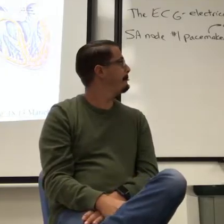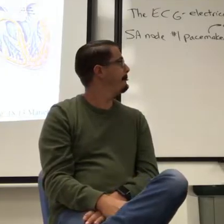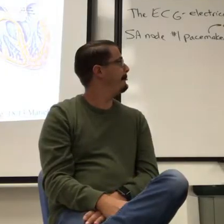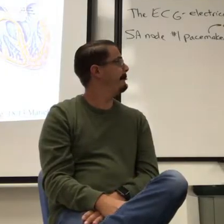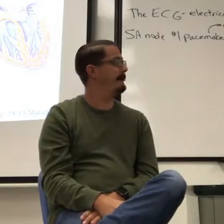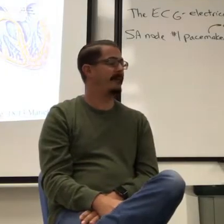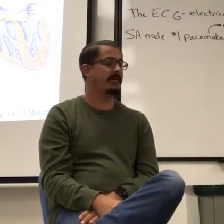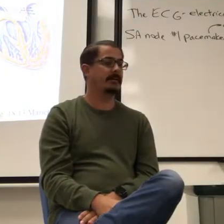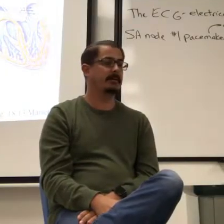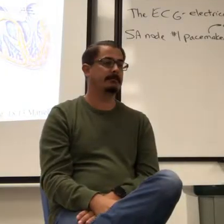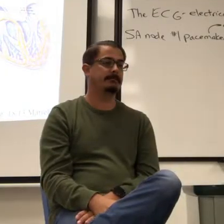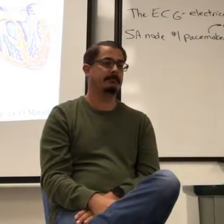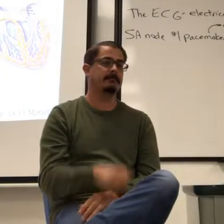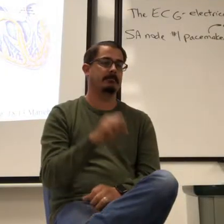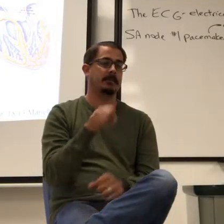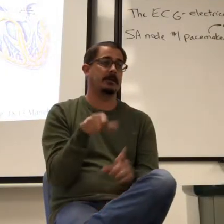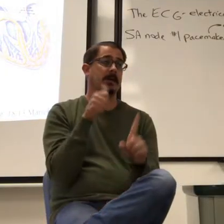Can